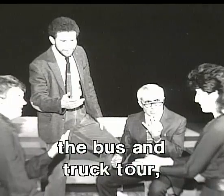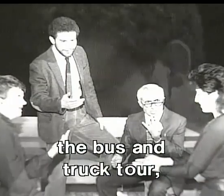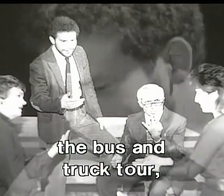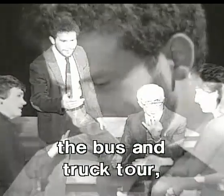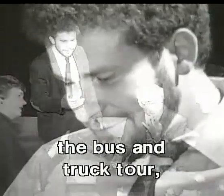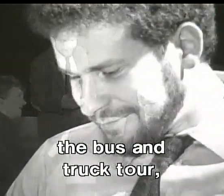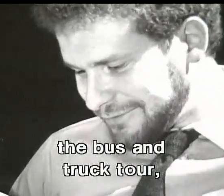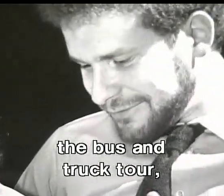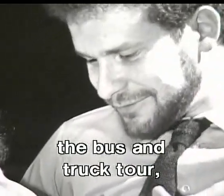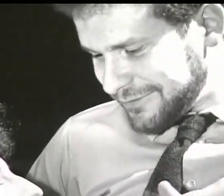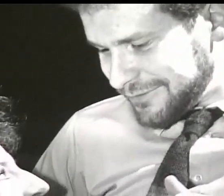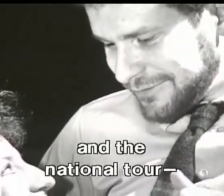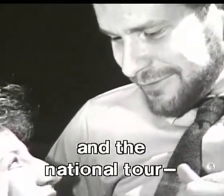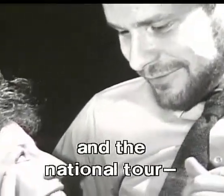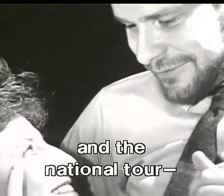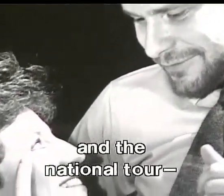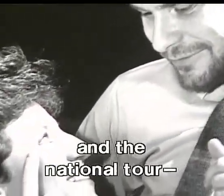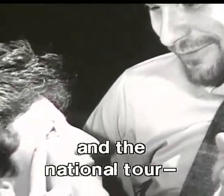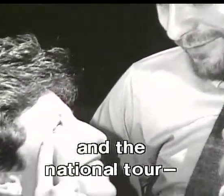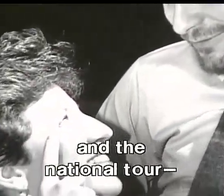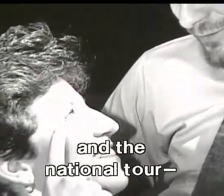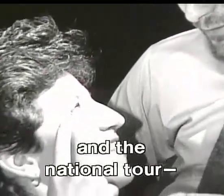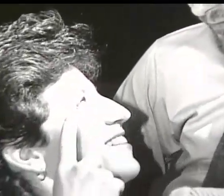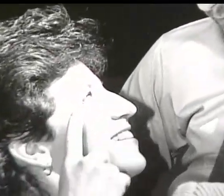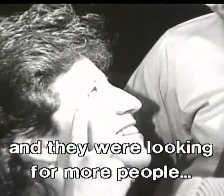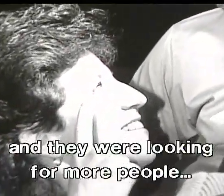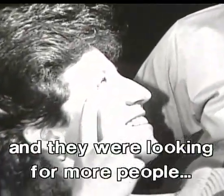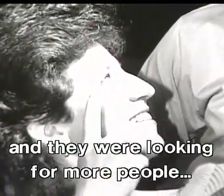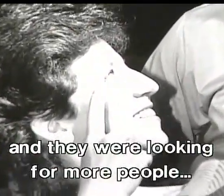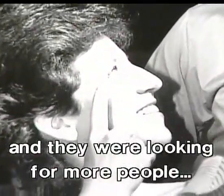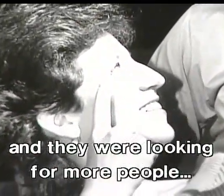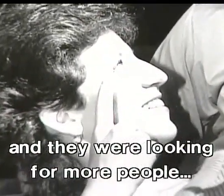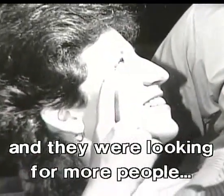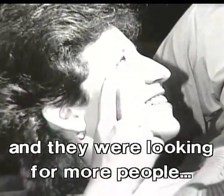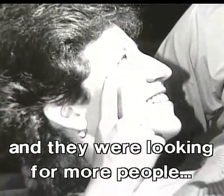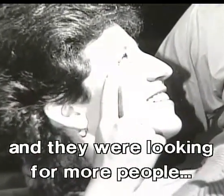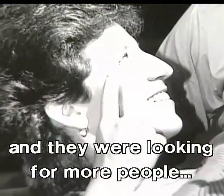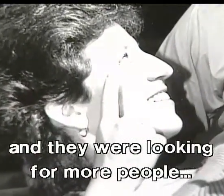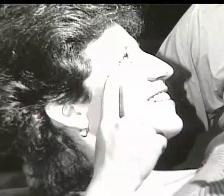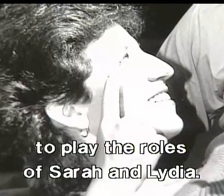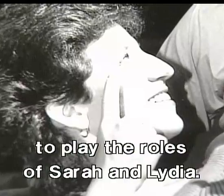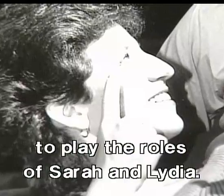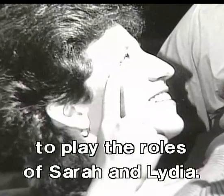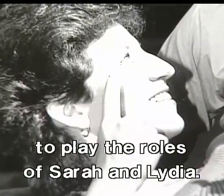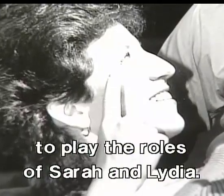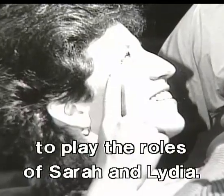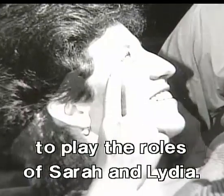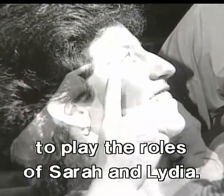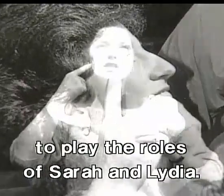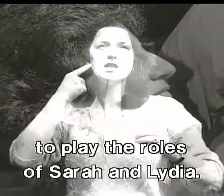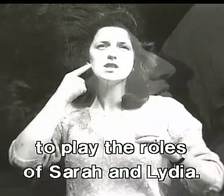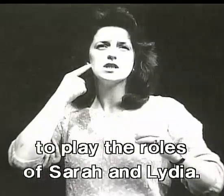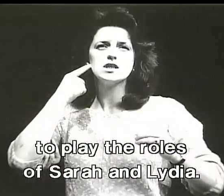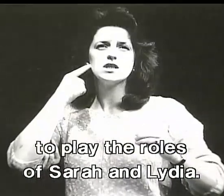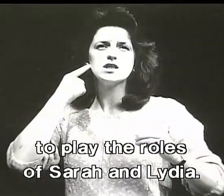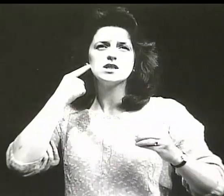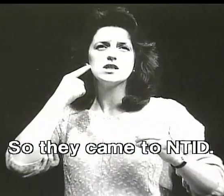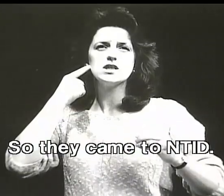the national tour, and they were looking for more people to play the roles of Sarah and Lydia. So they came to NTID.